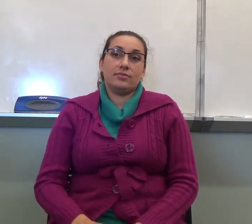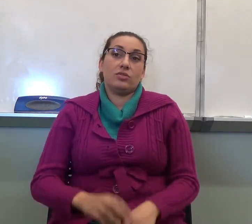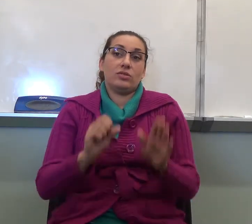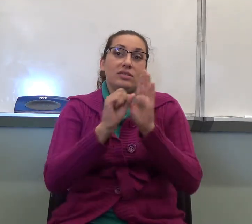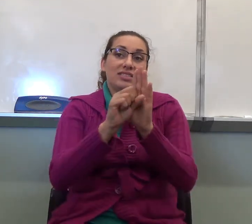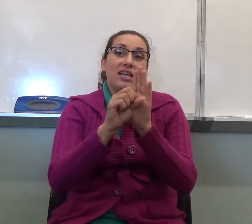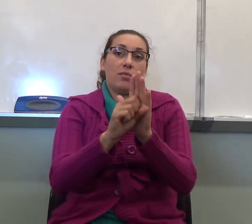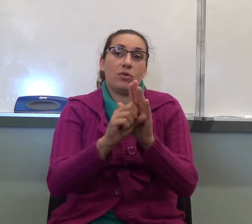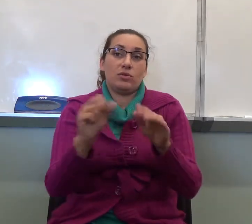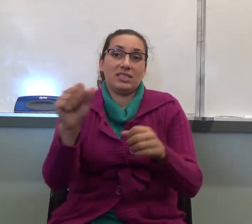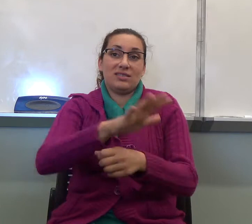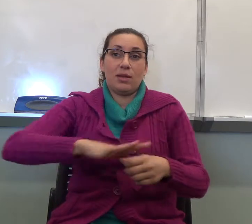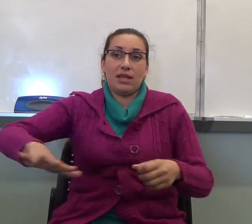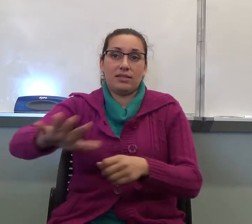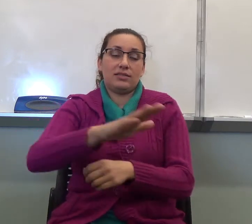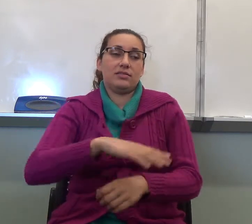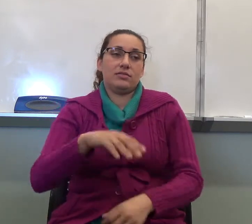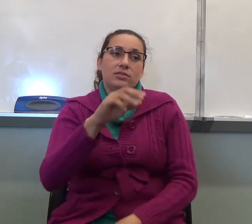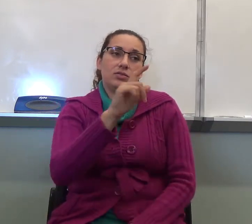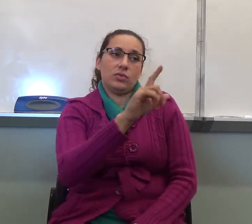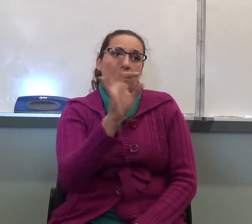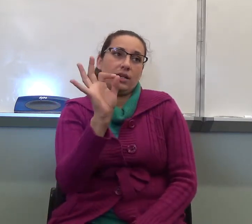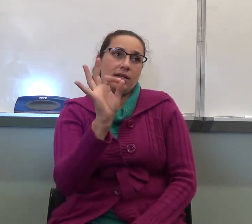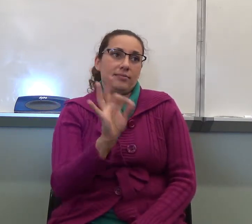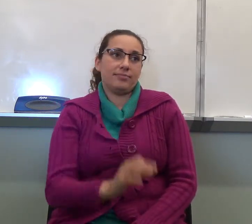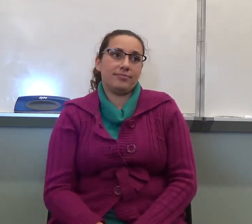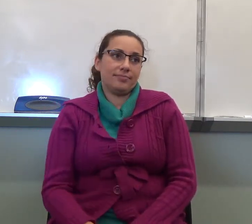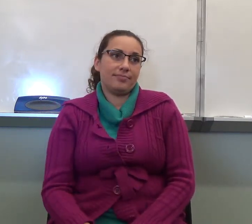29. The number of elements in the sample space.